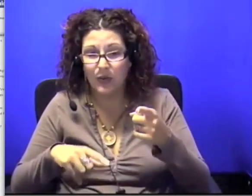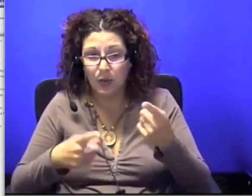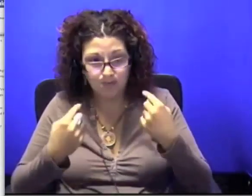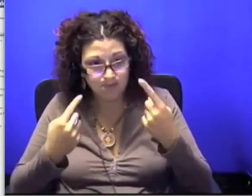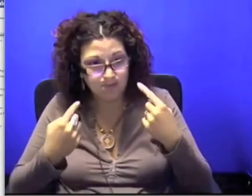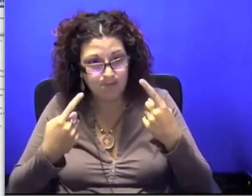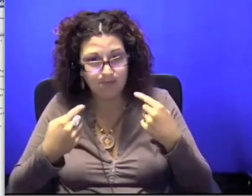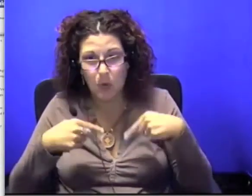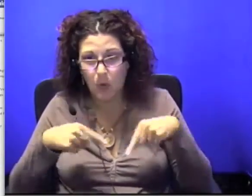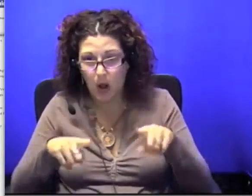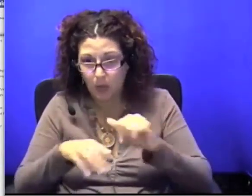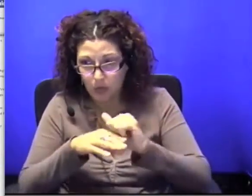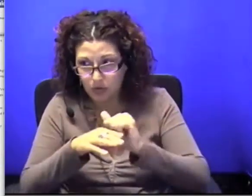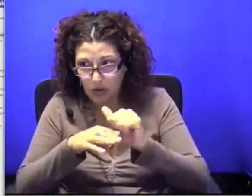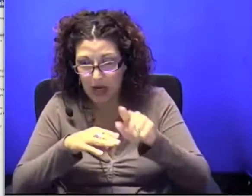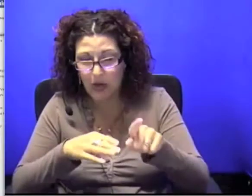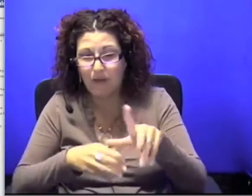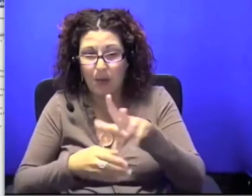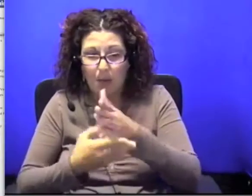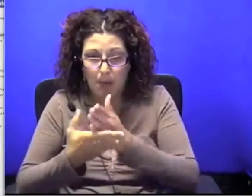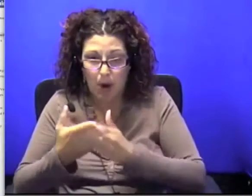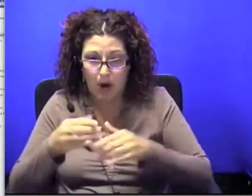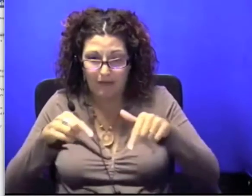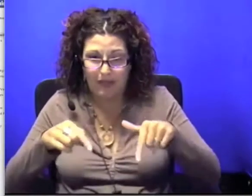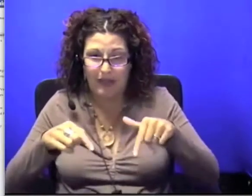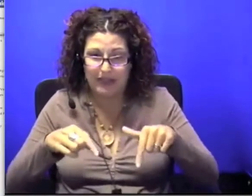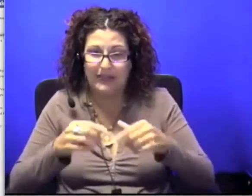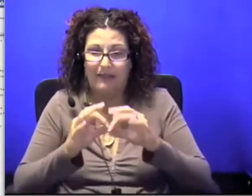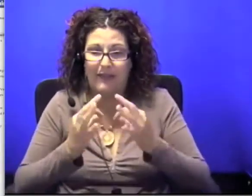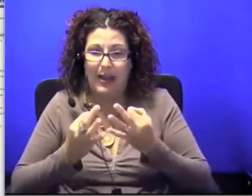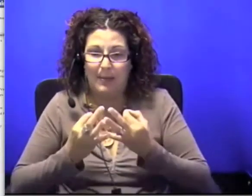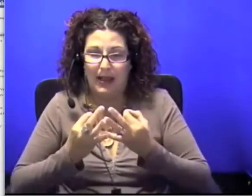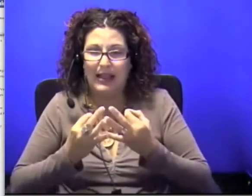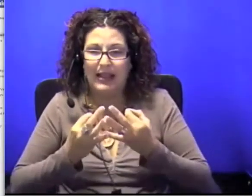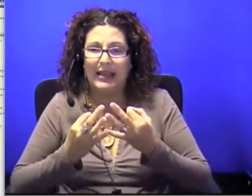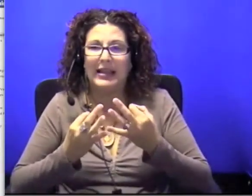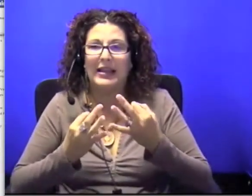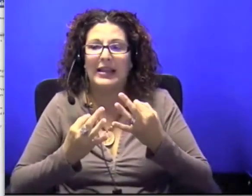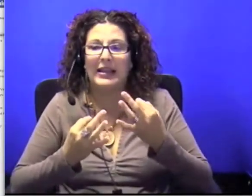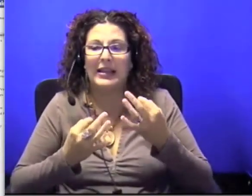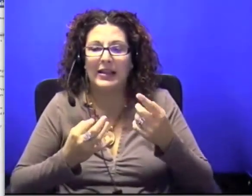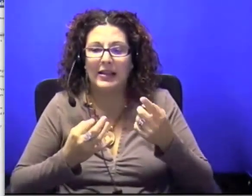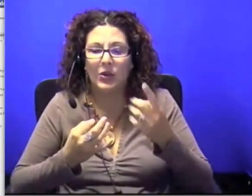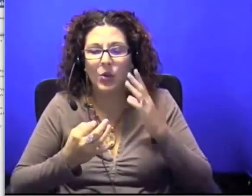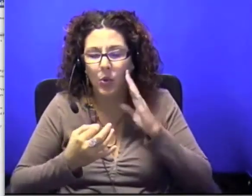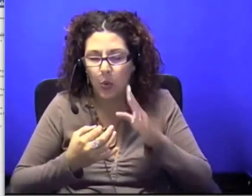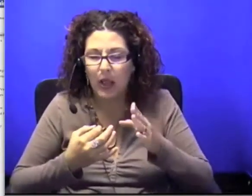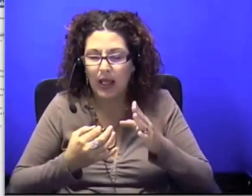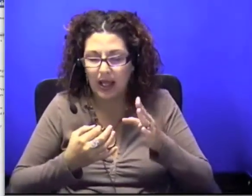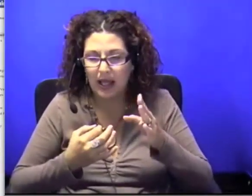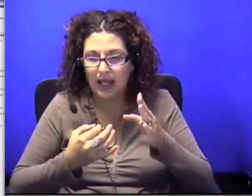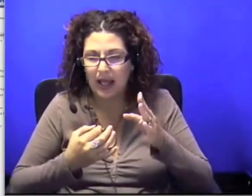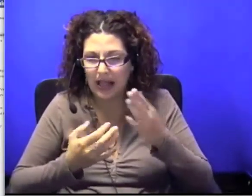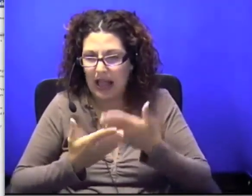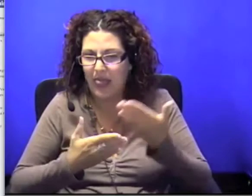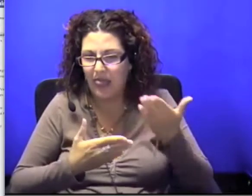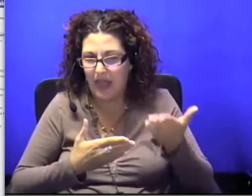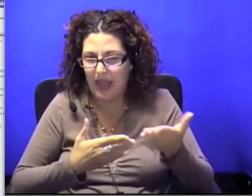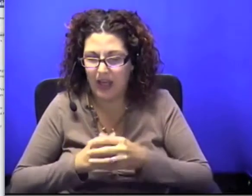we train and keep teach and coach you, if you'll be part of this RX growing family, you'll get there. And we